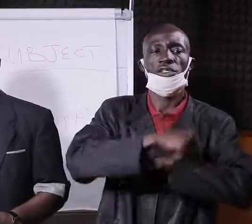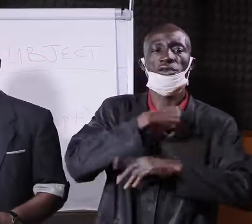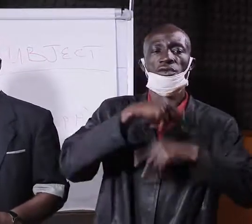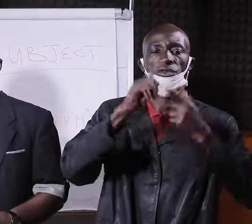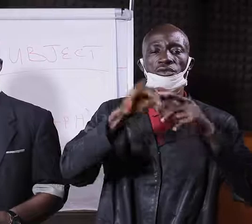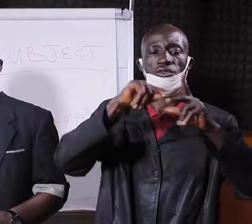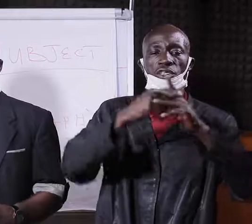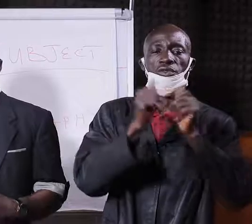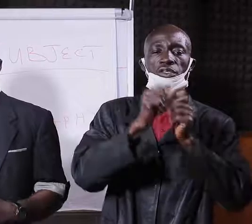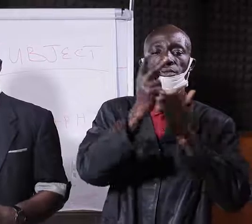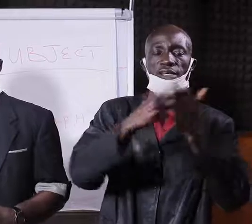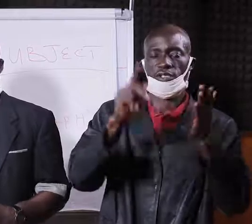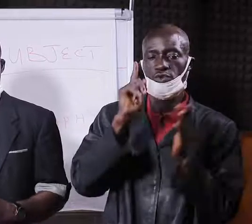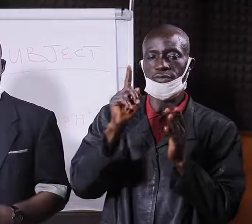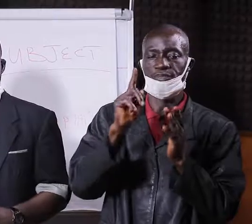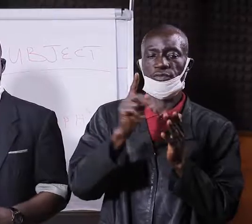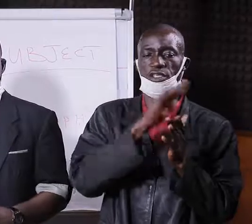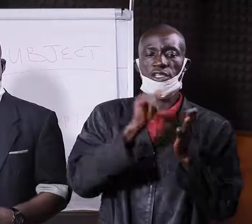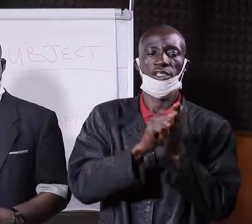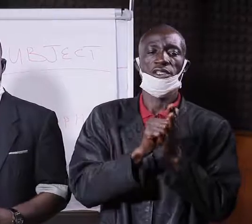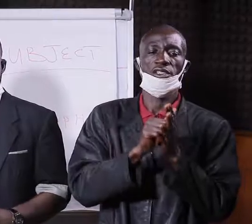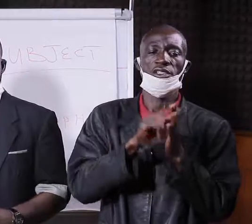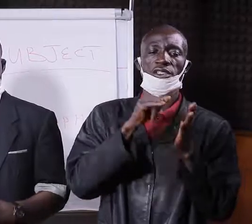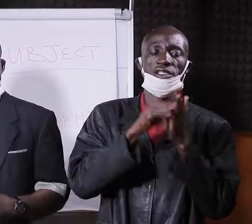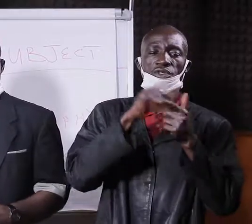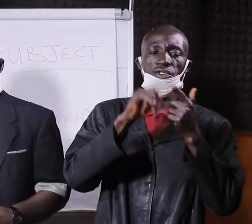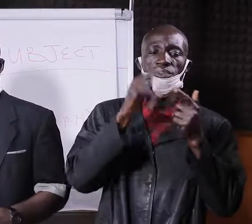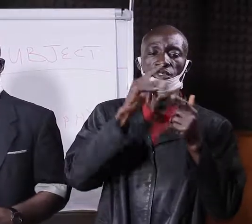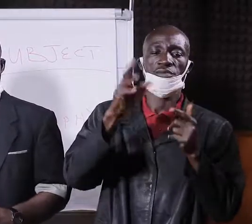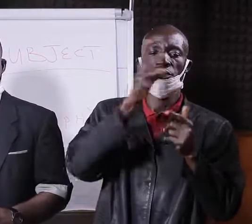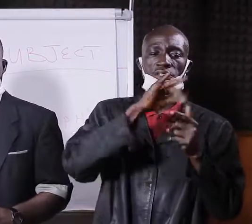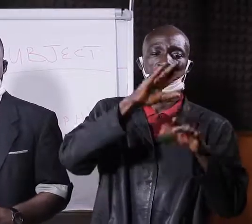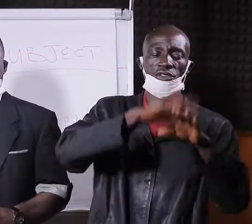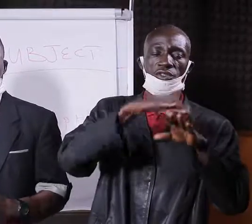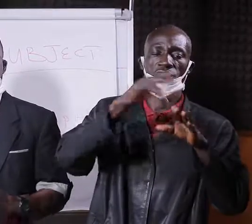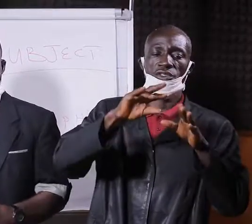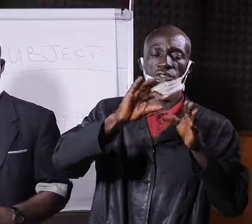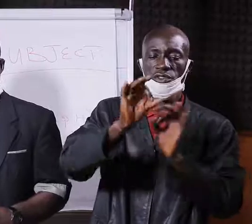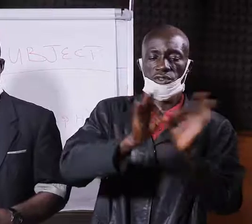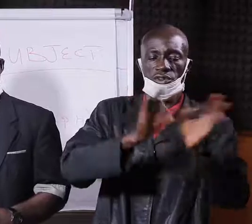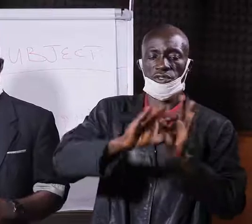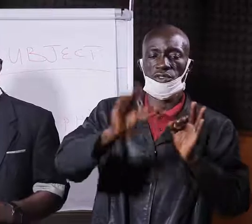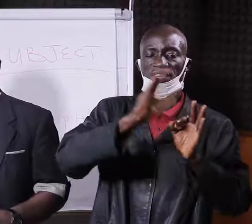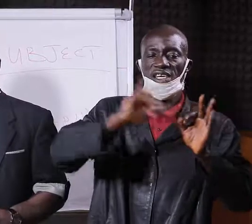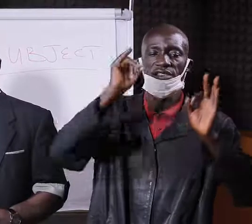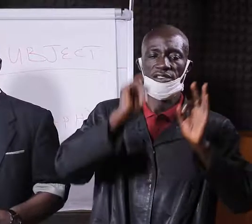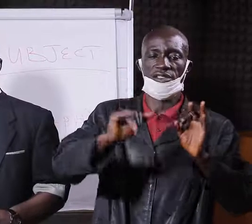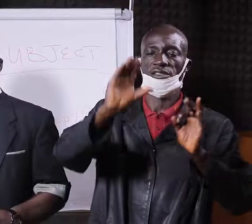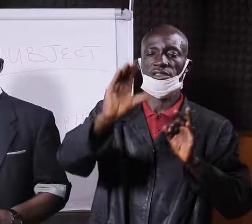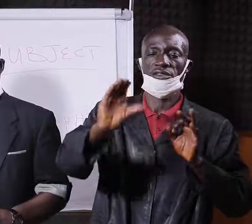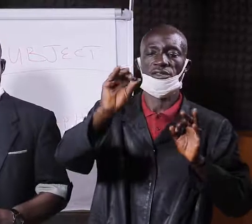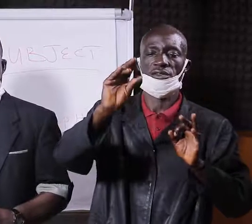1. And the part 1 will dwell mostly on the definition and the components of soil.